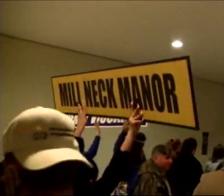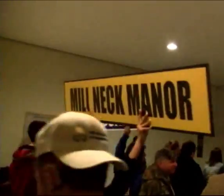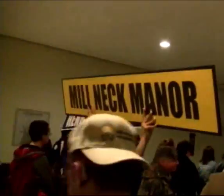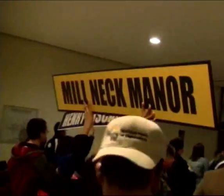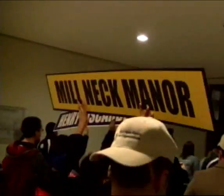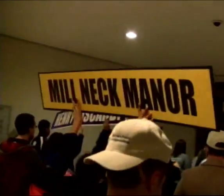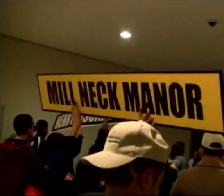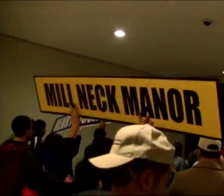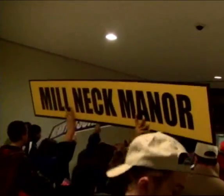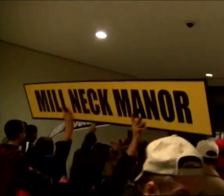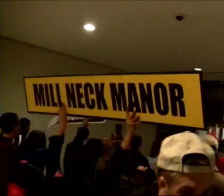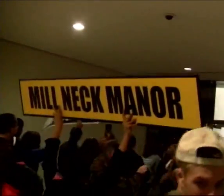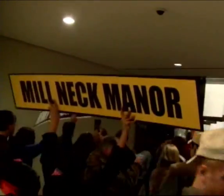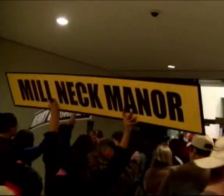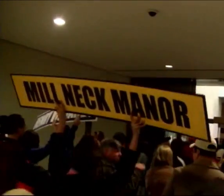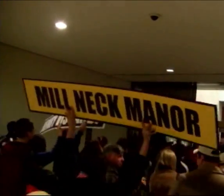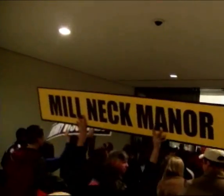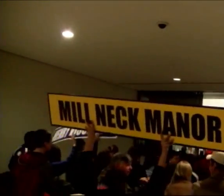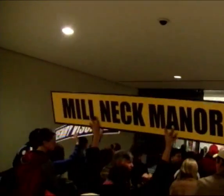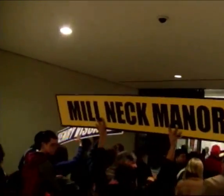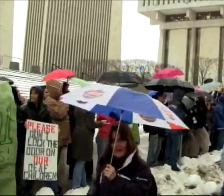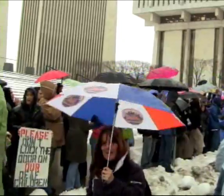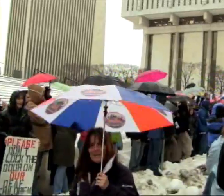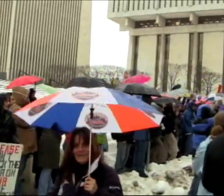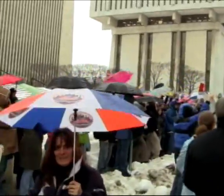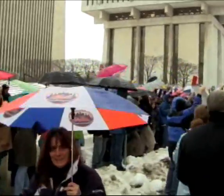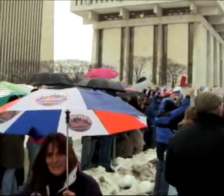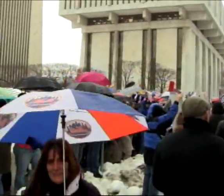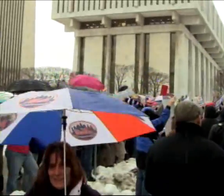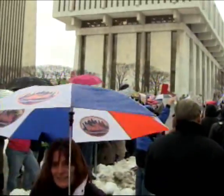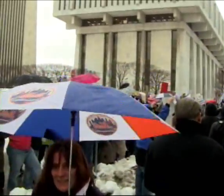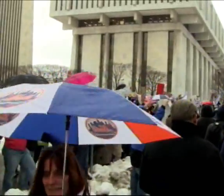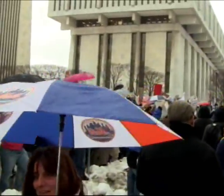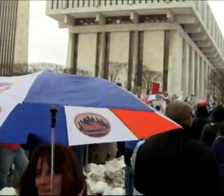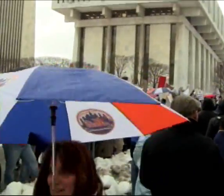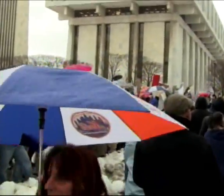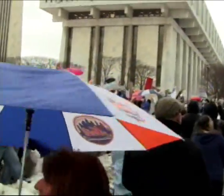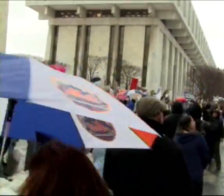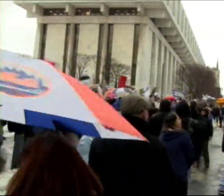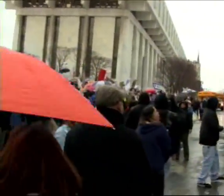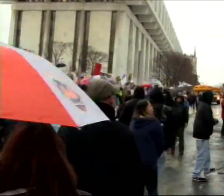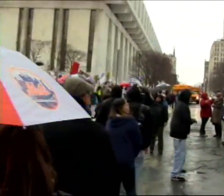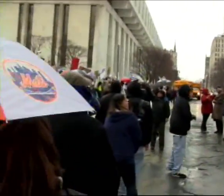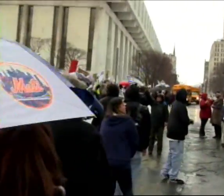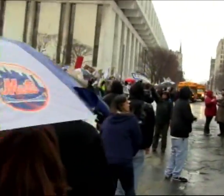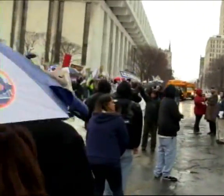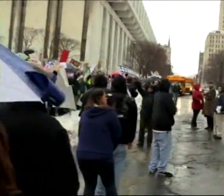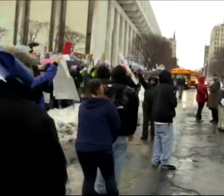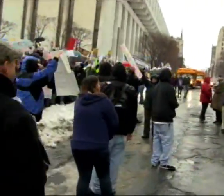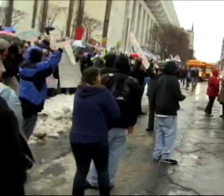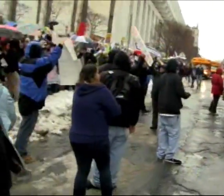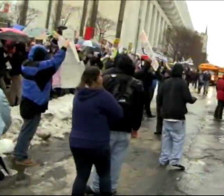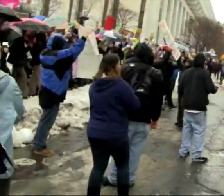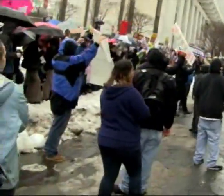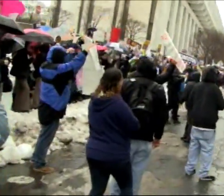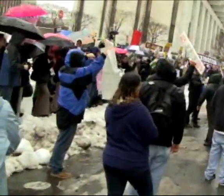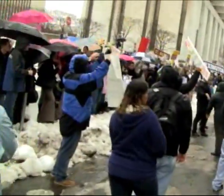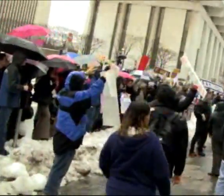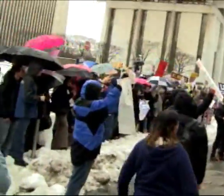to shout their message loud and clear. Center the have served by the school students